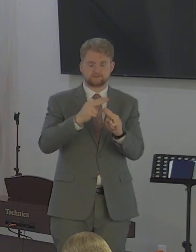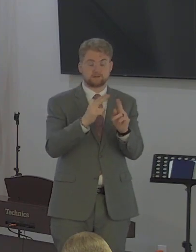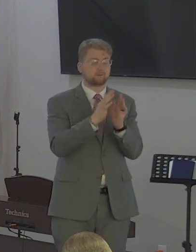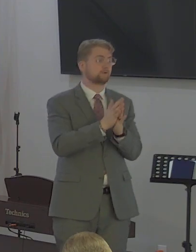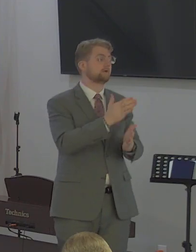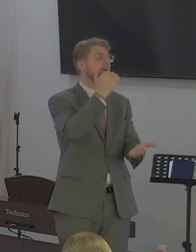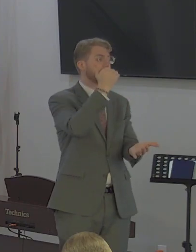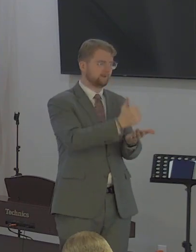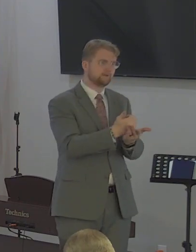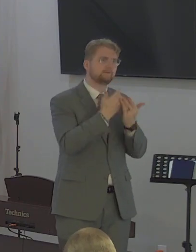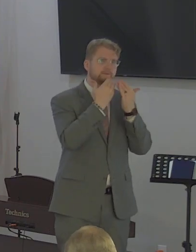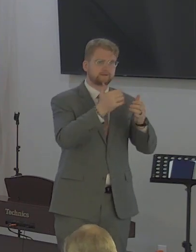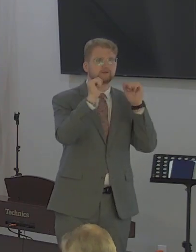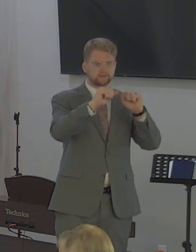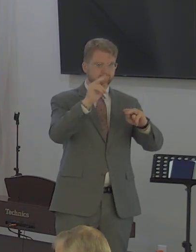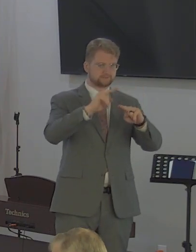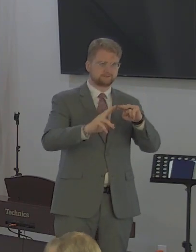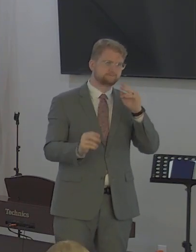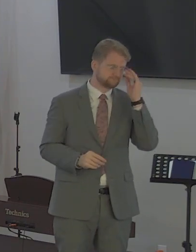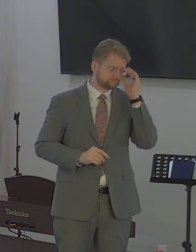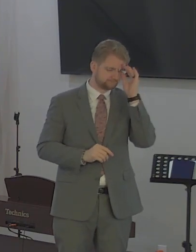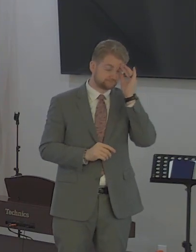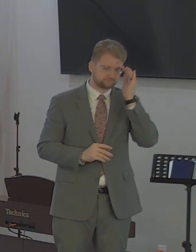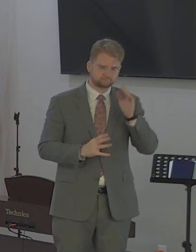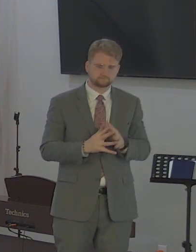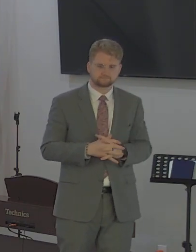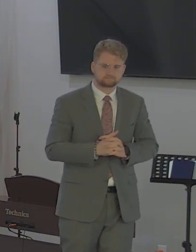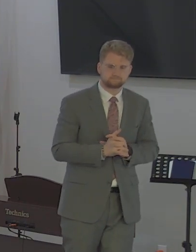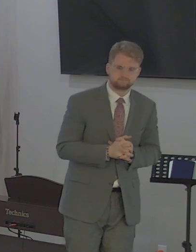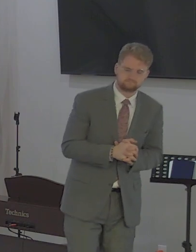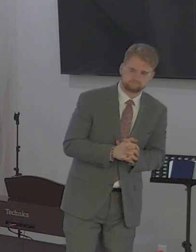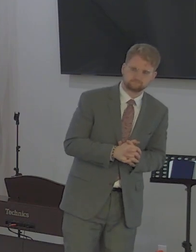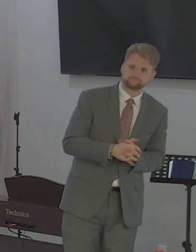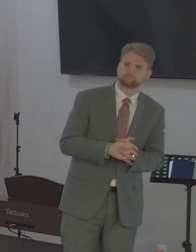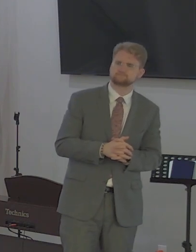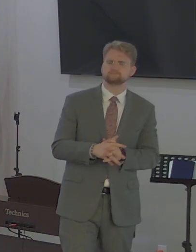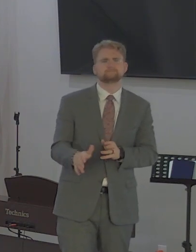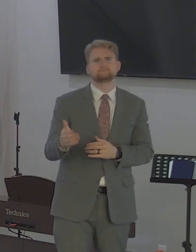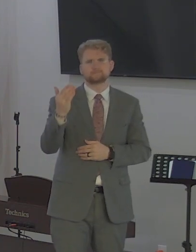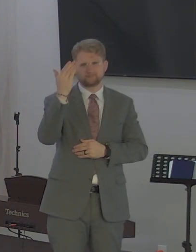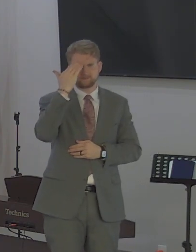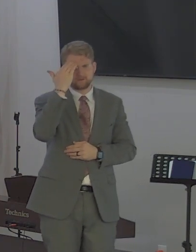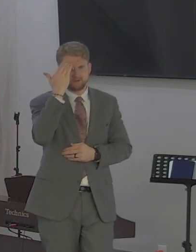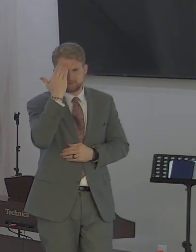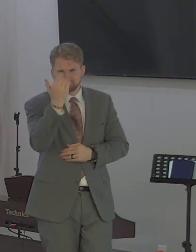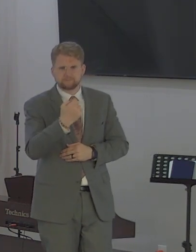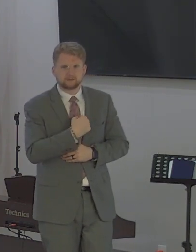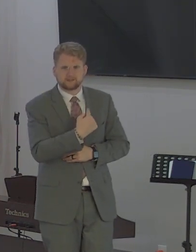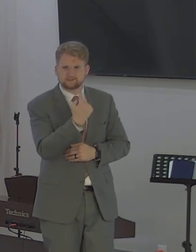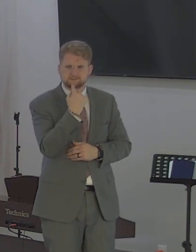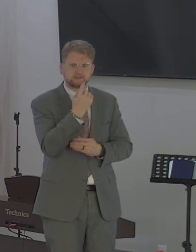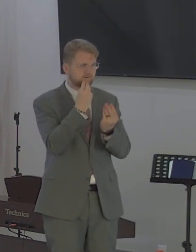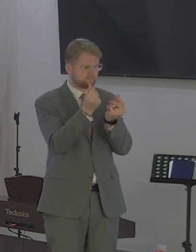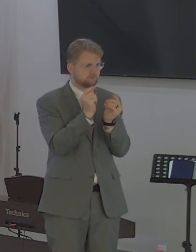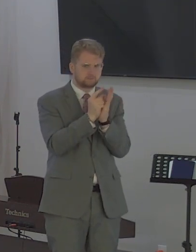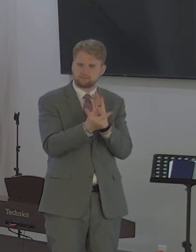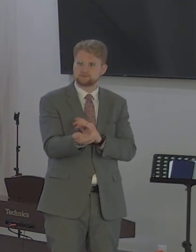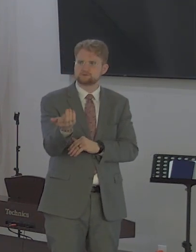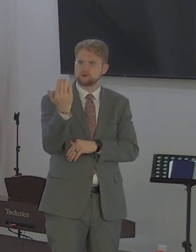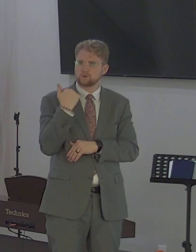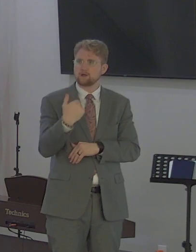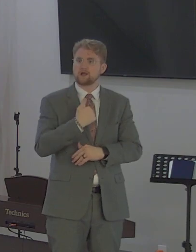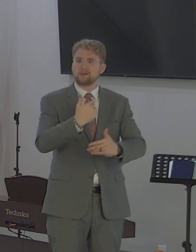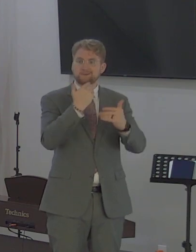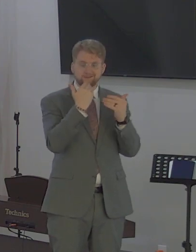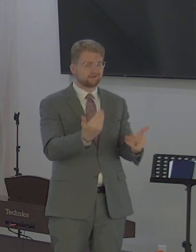name. I appreciate you standing. You can be seated. You know, I said moments ago, I'm thankful that we live in a